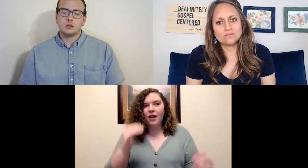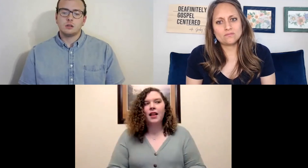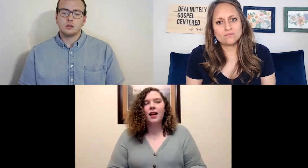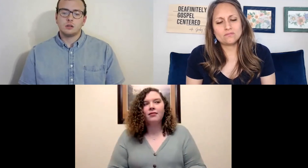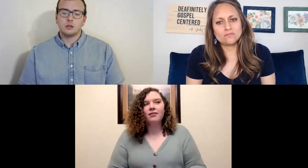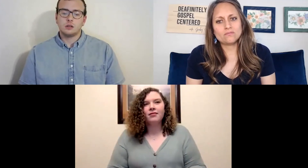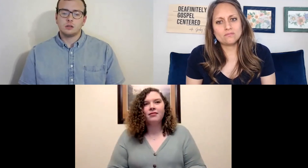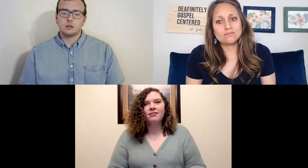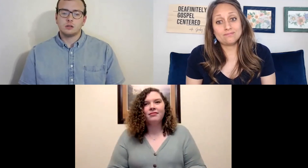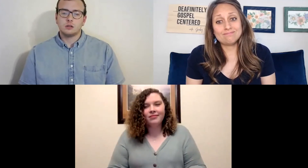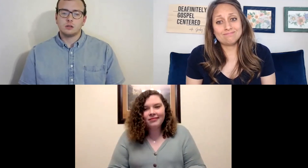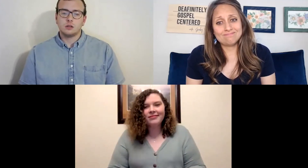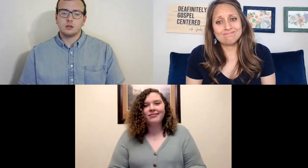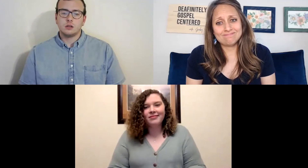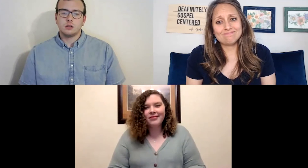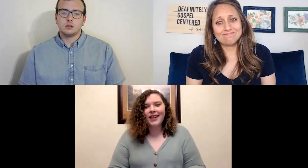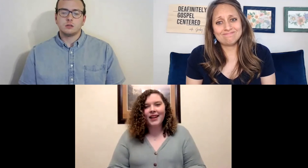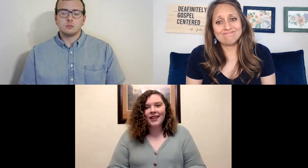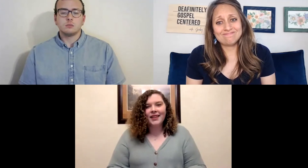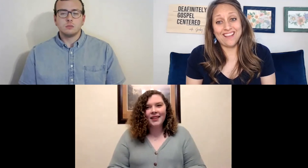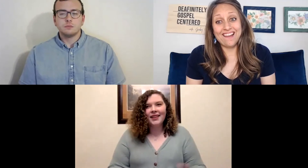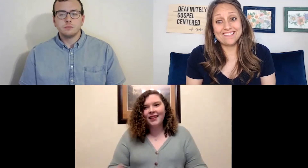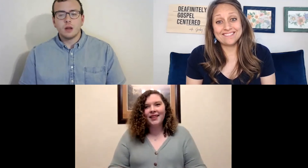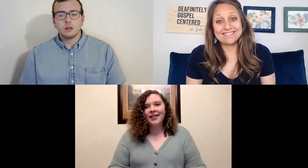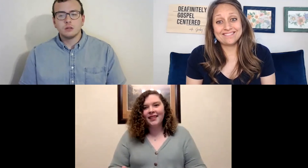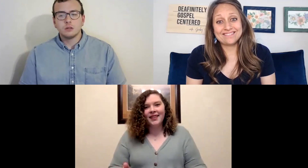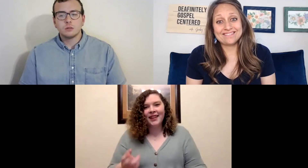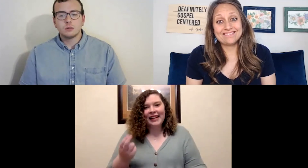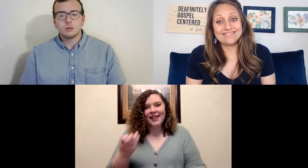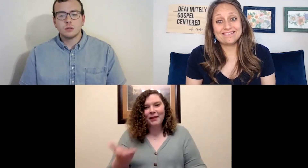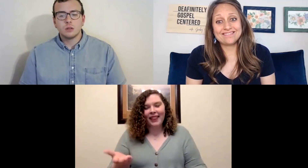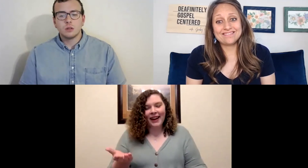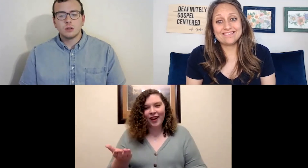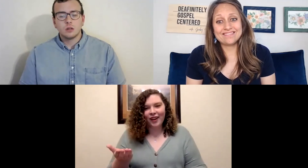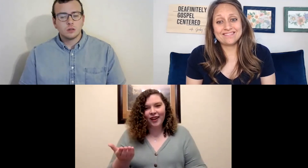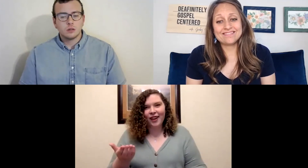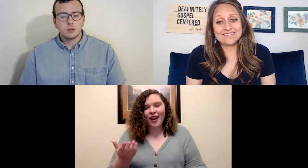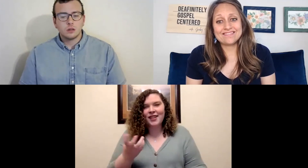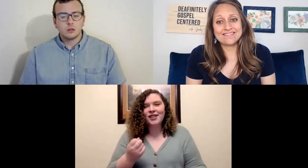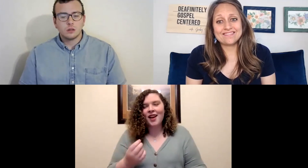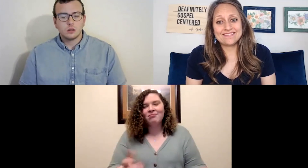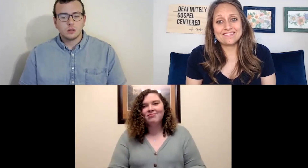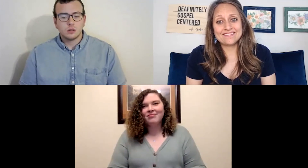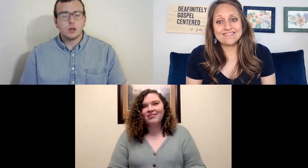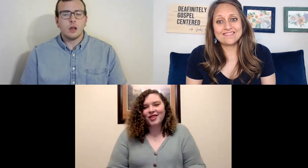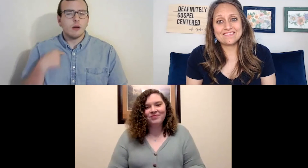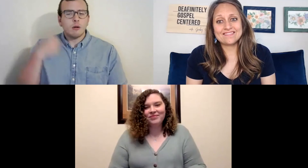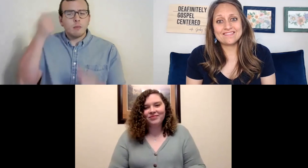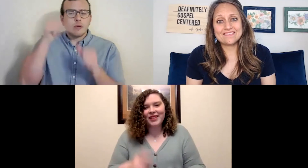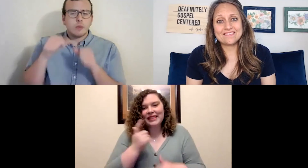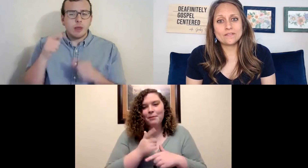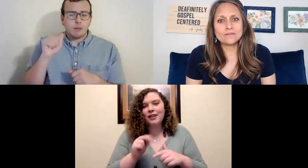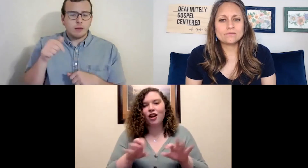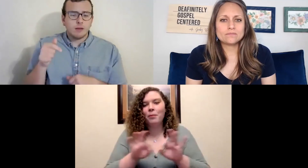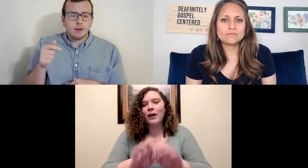going on since then. So it's a bit of a sobering thought. Going back, whenever I got home, he has been there